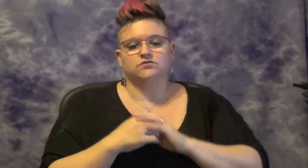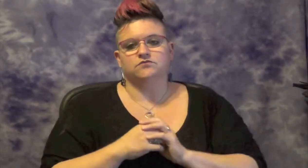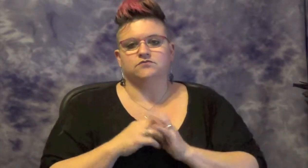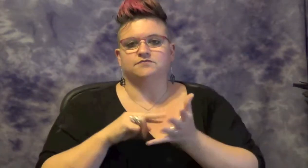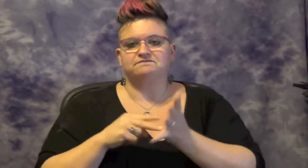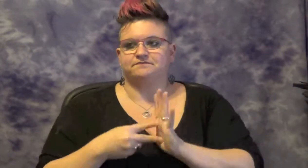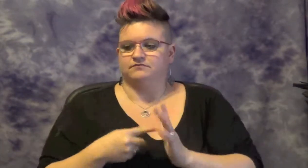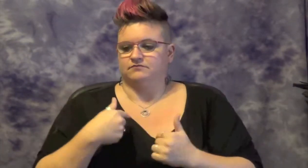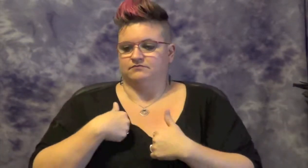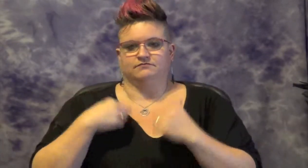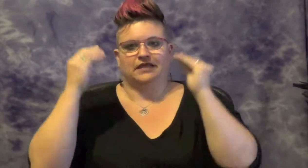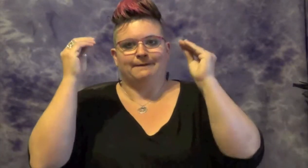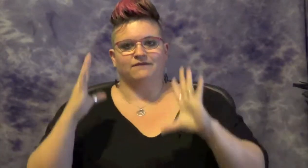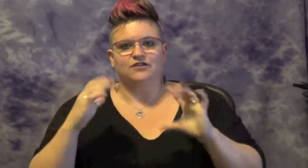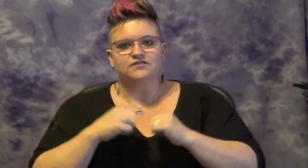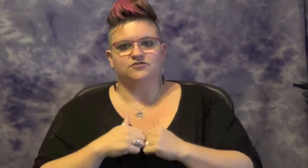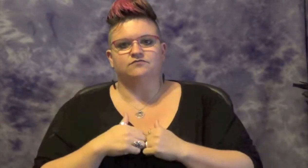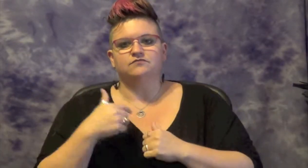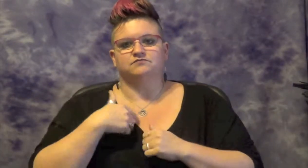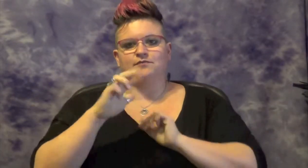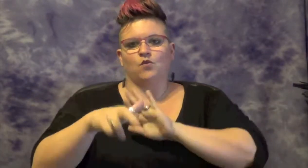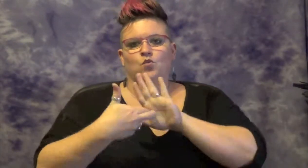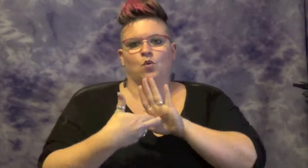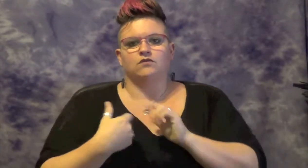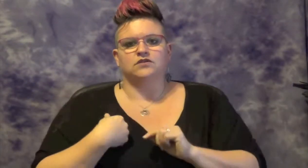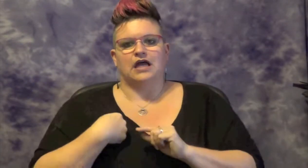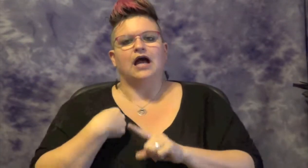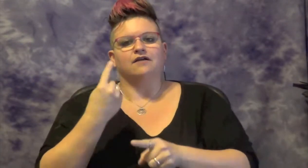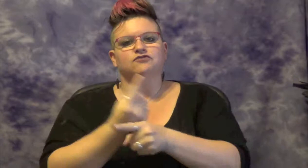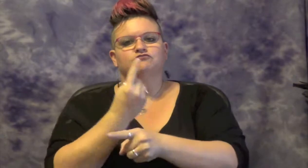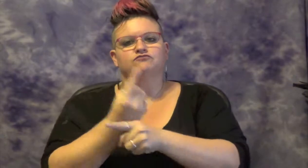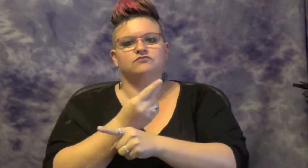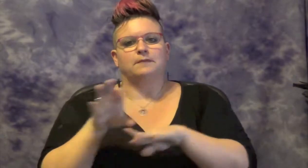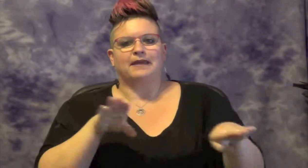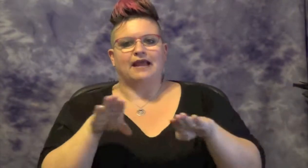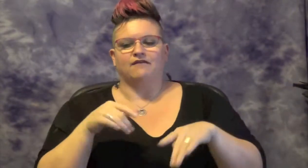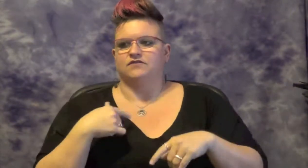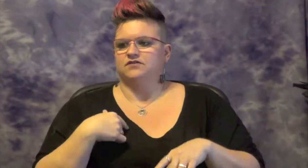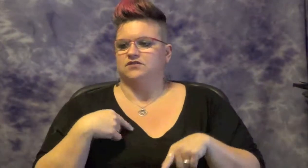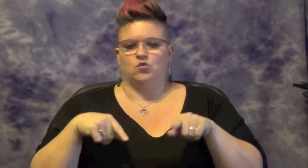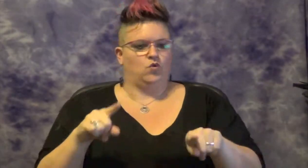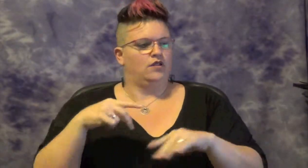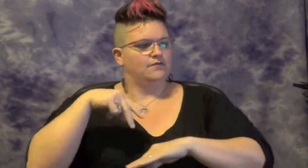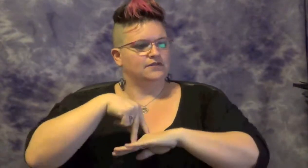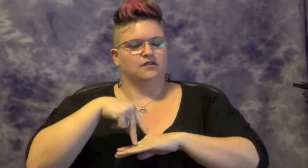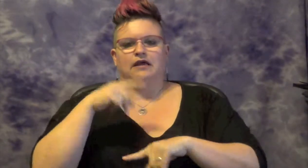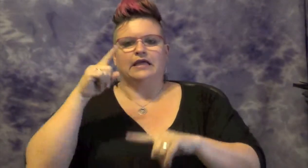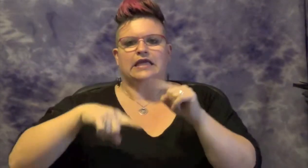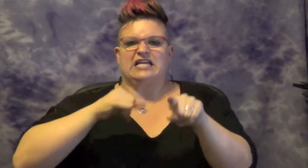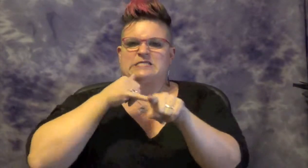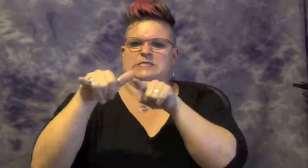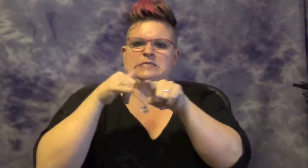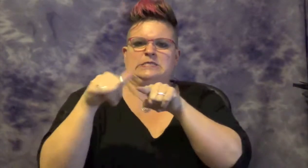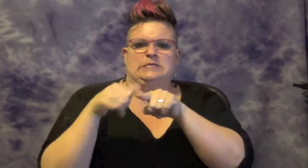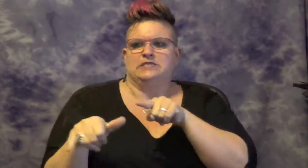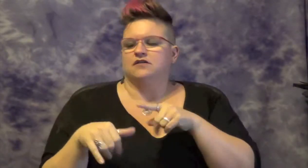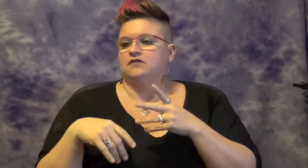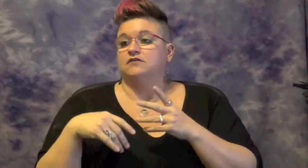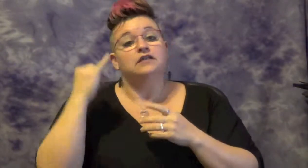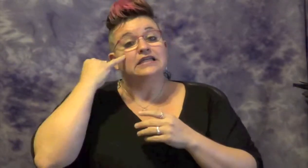schema. Next thing is like roles. Like for myself, I'm a professor. My role is as a professor, I have to behave a